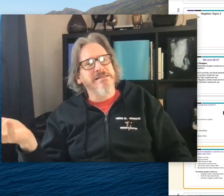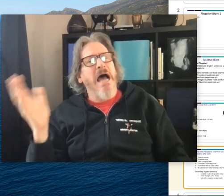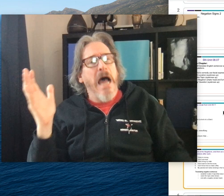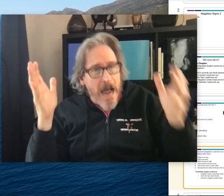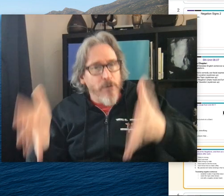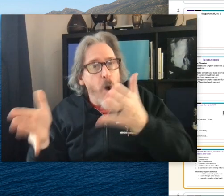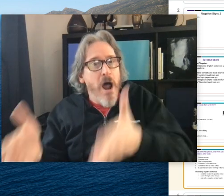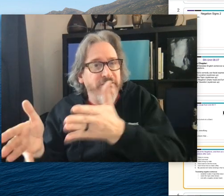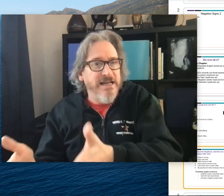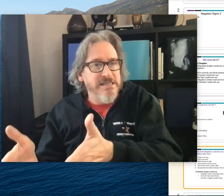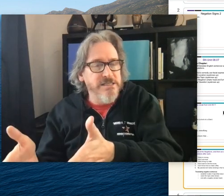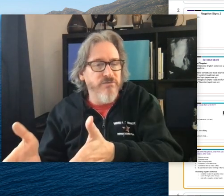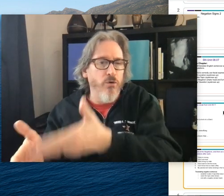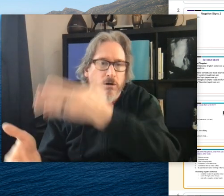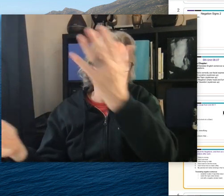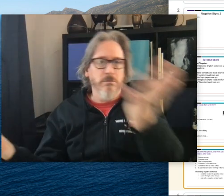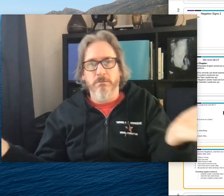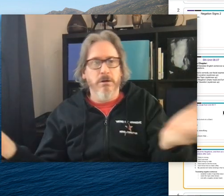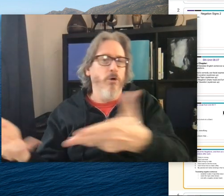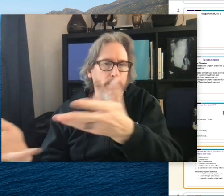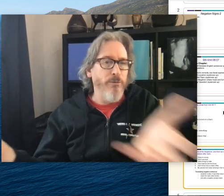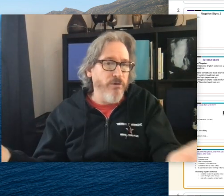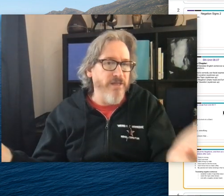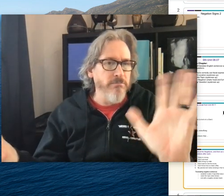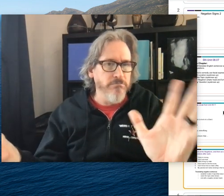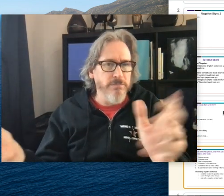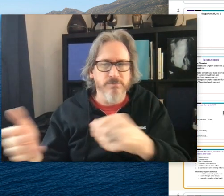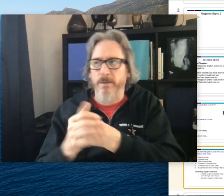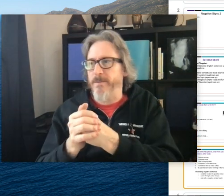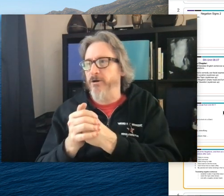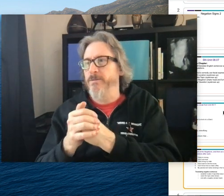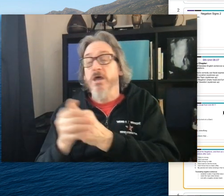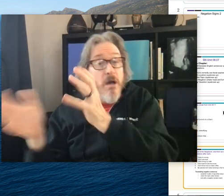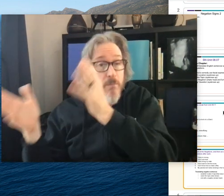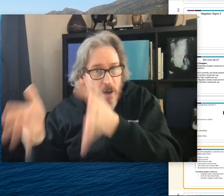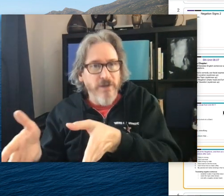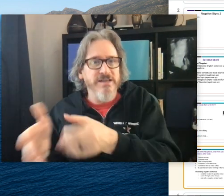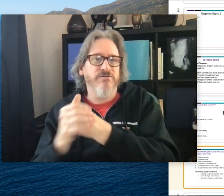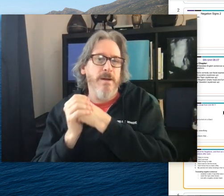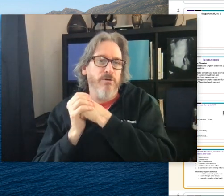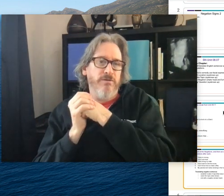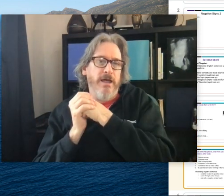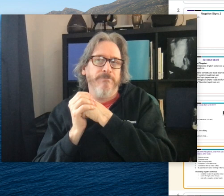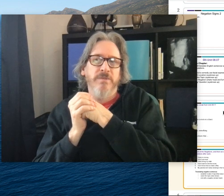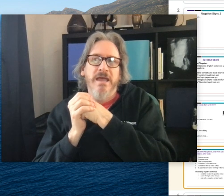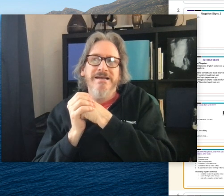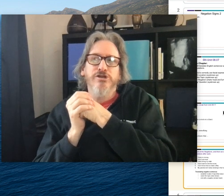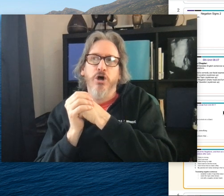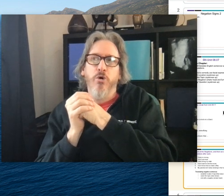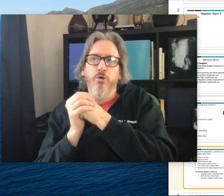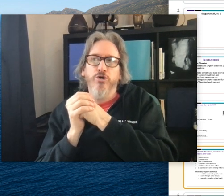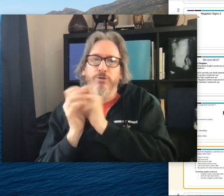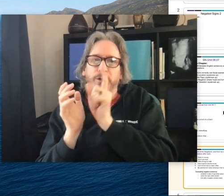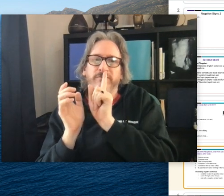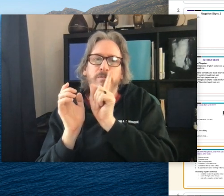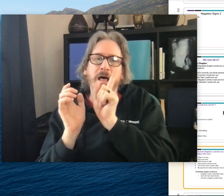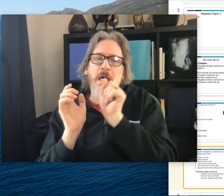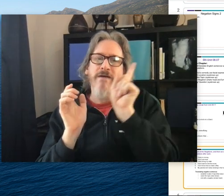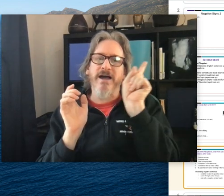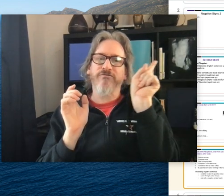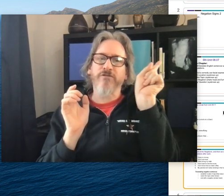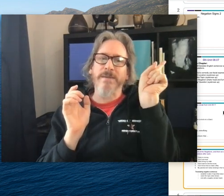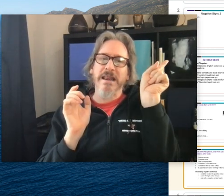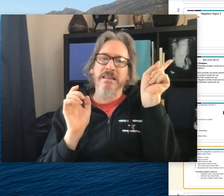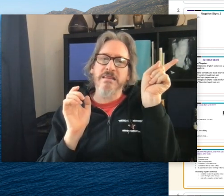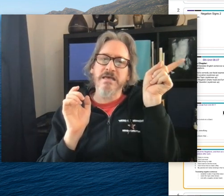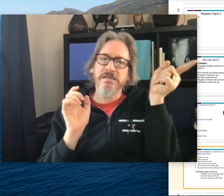your parents, I want this for, or my birthday, probably better. I want this for my birthday. So you thought of, well,